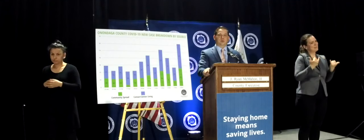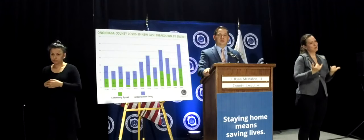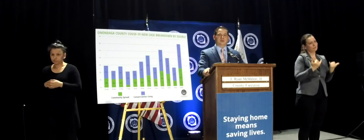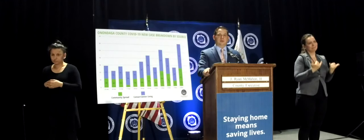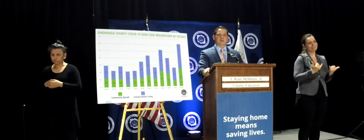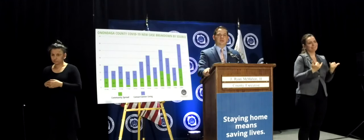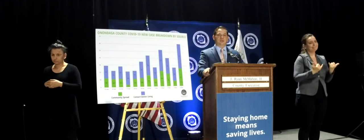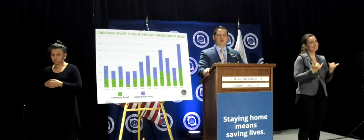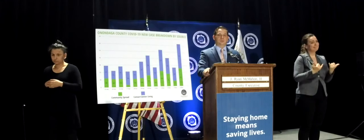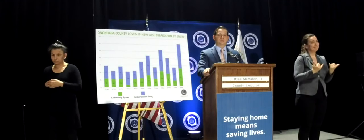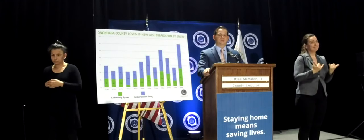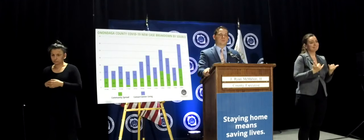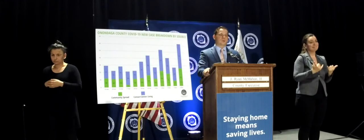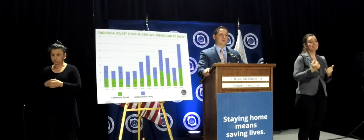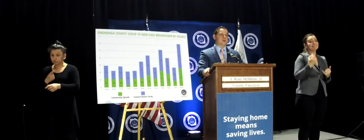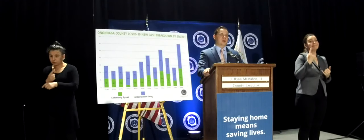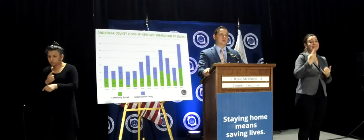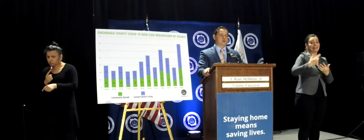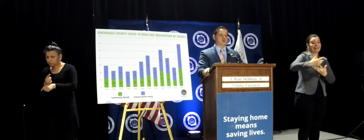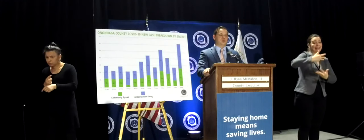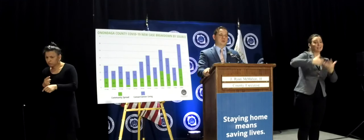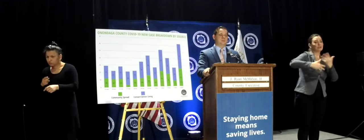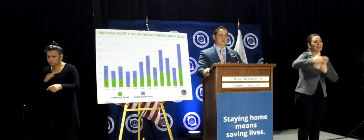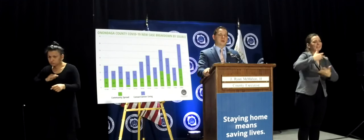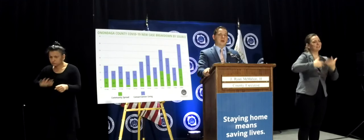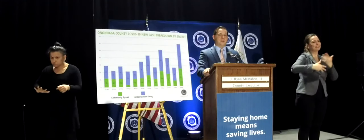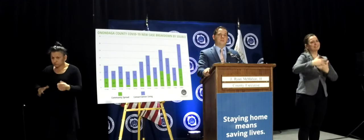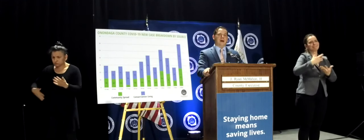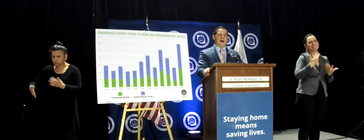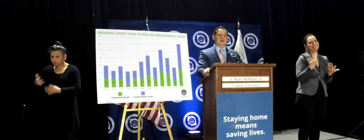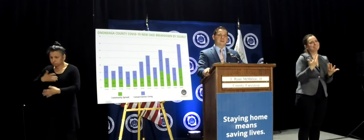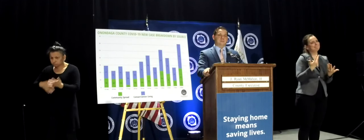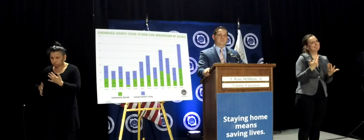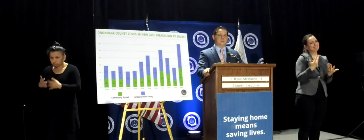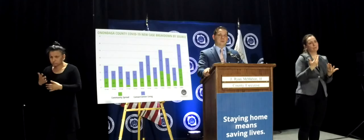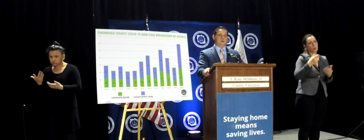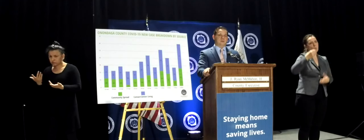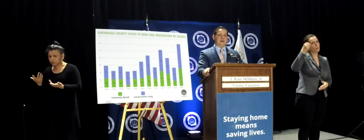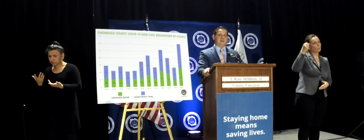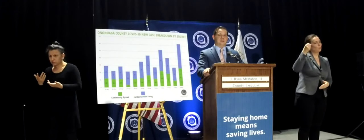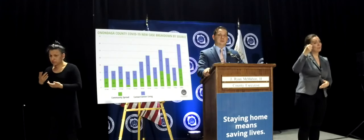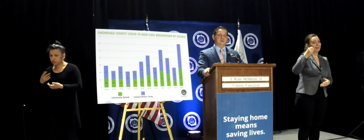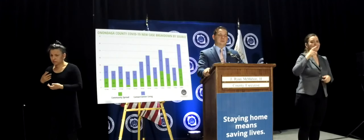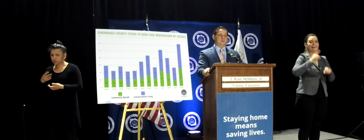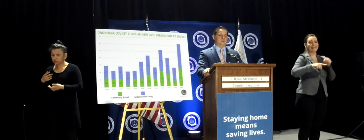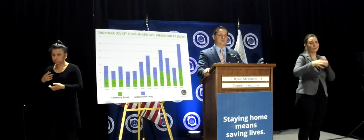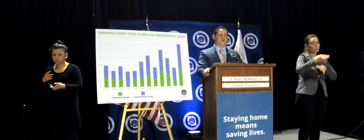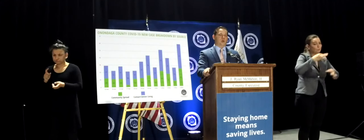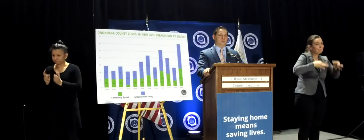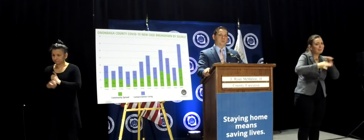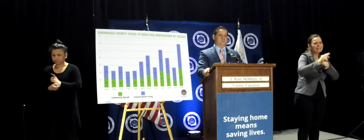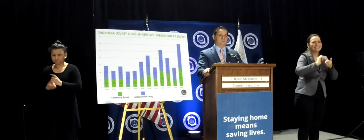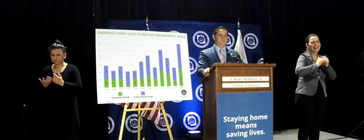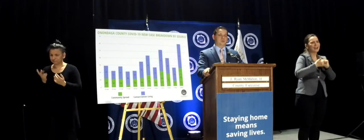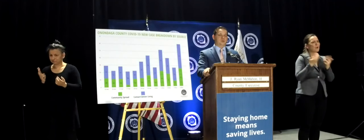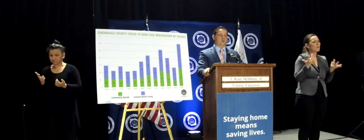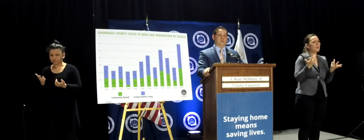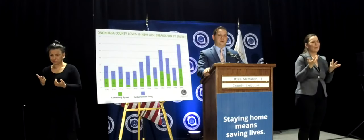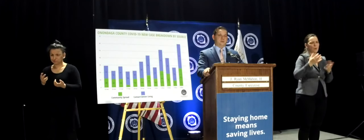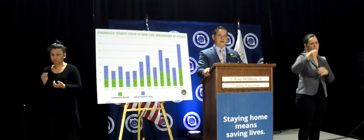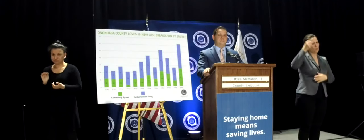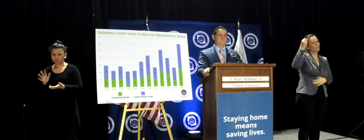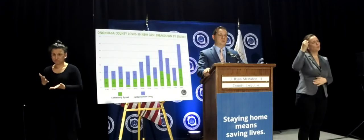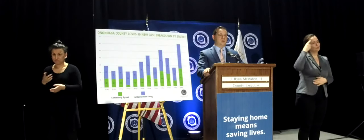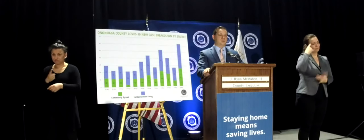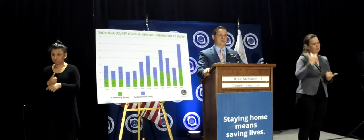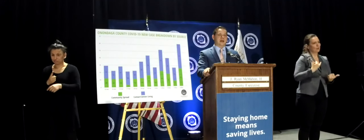interaction between a teacher and their student and the bond that is formed. There's no